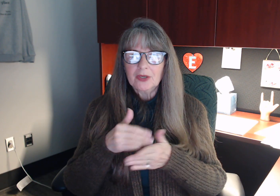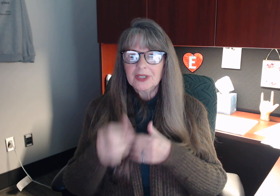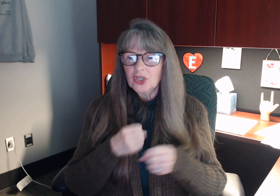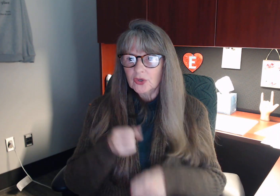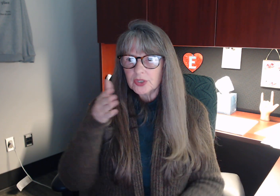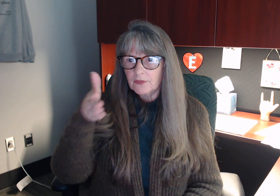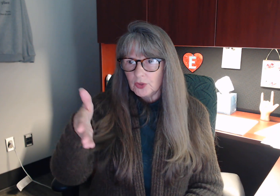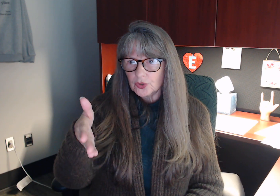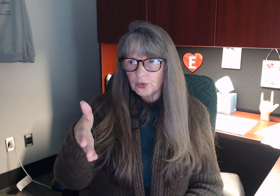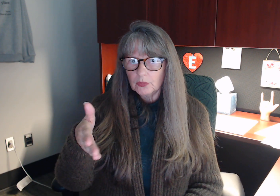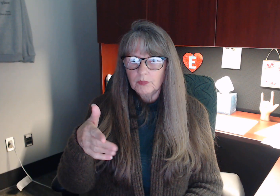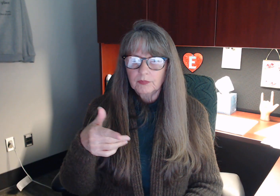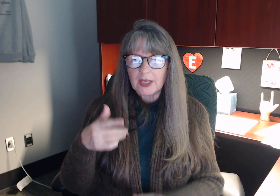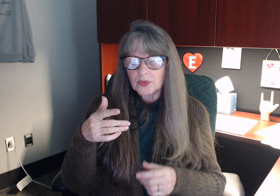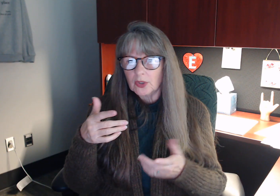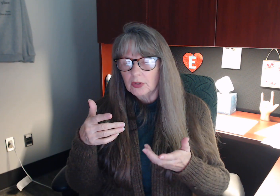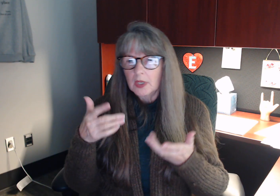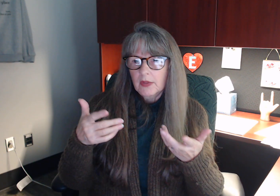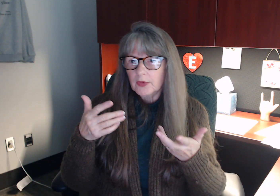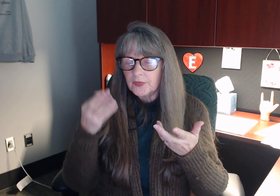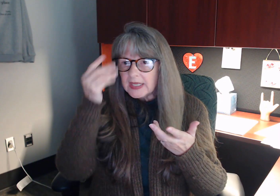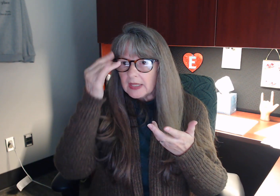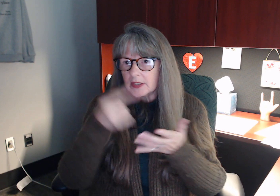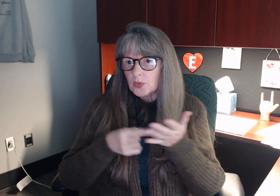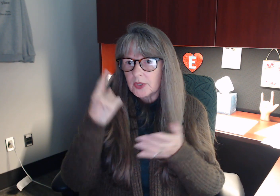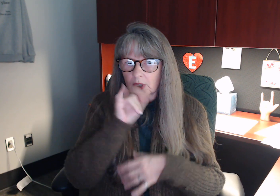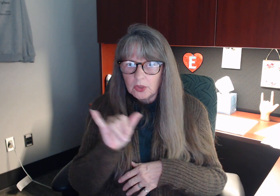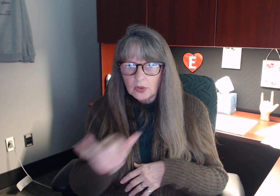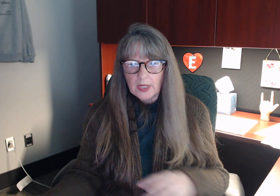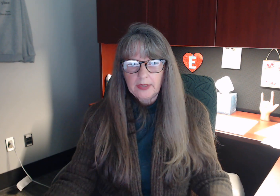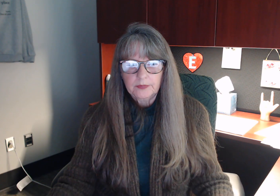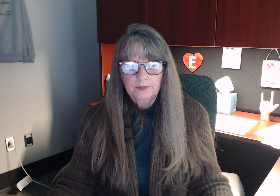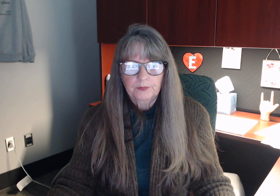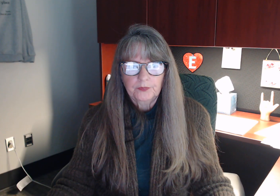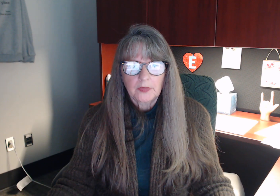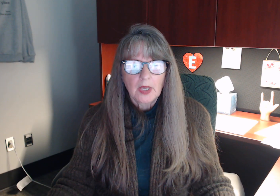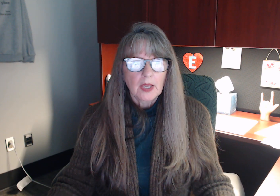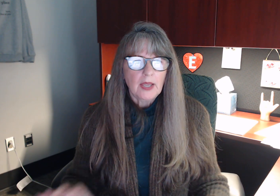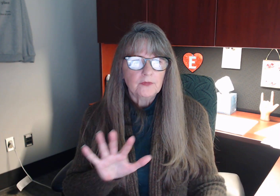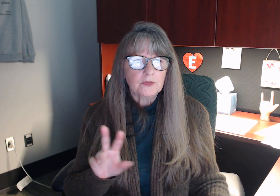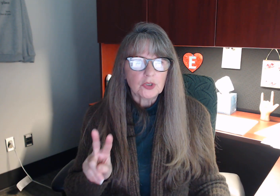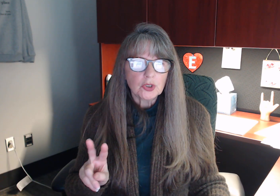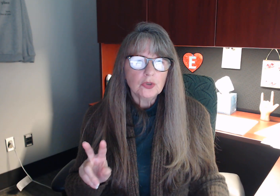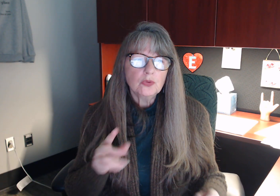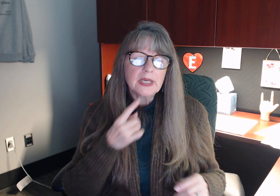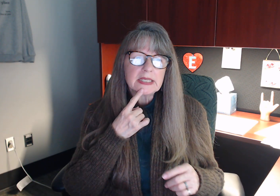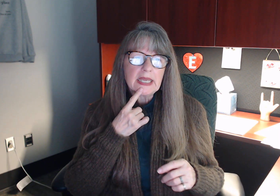million years in the future. That's they're thinking this is what it's going to look like. And 52, it is saying